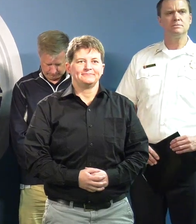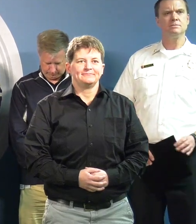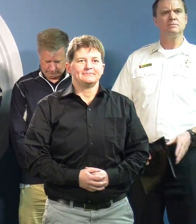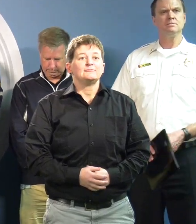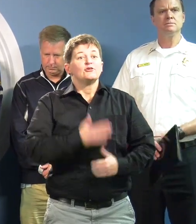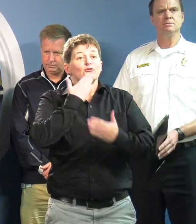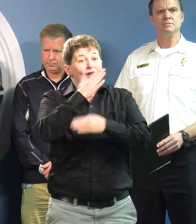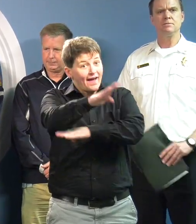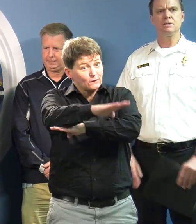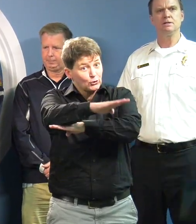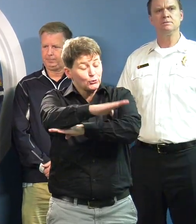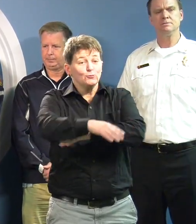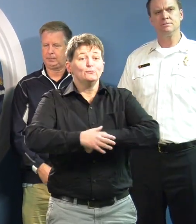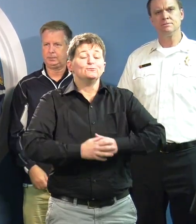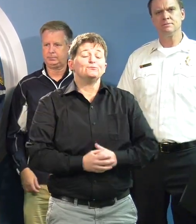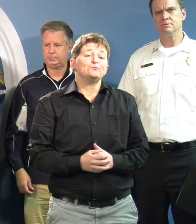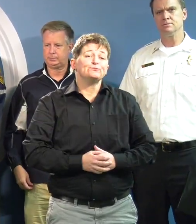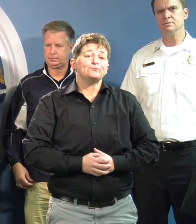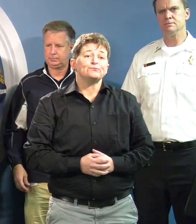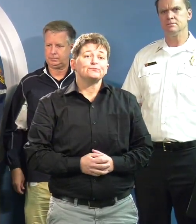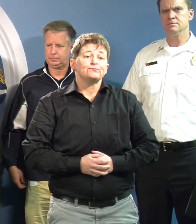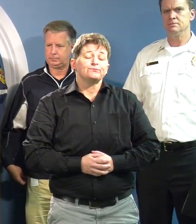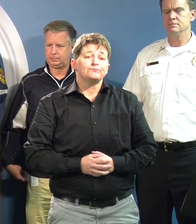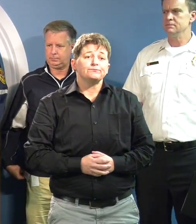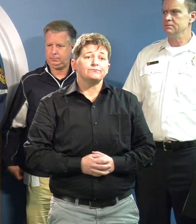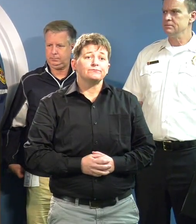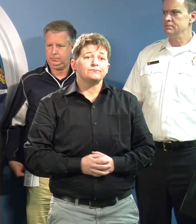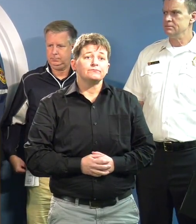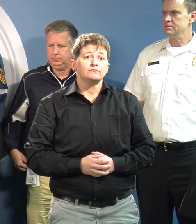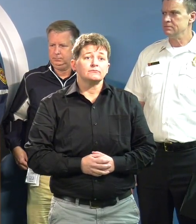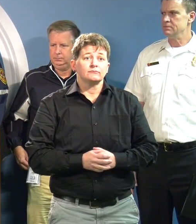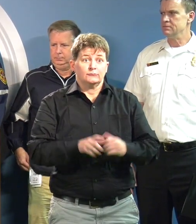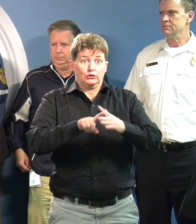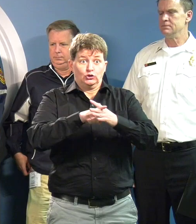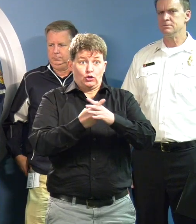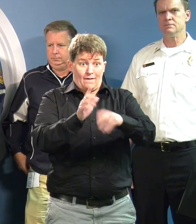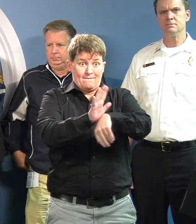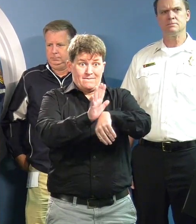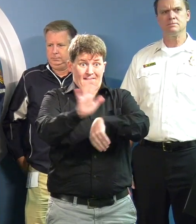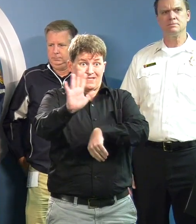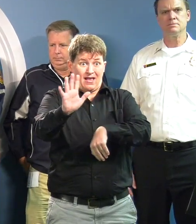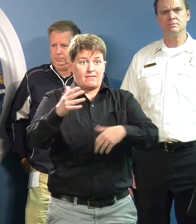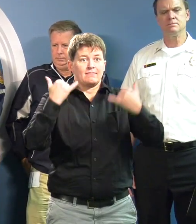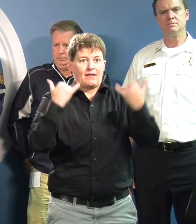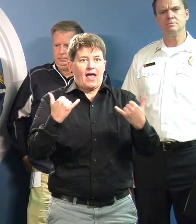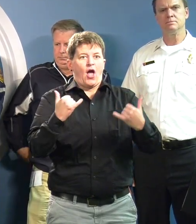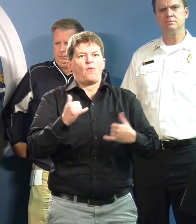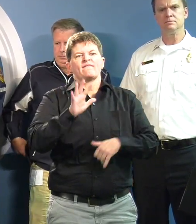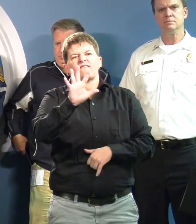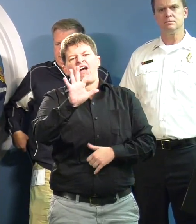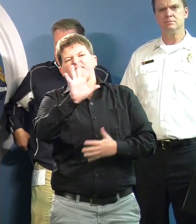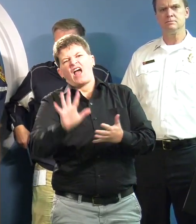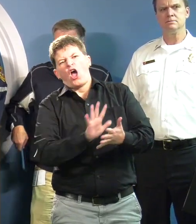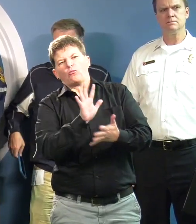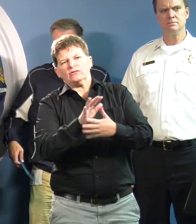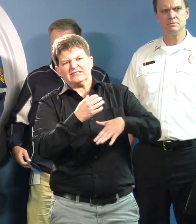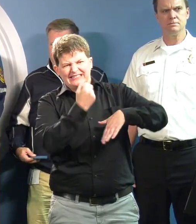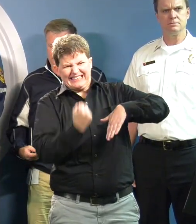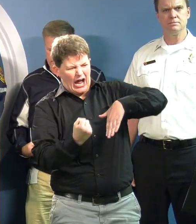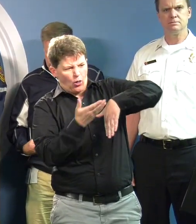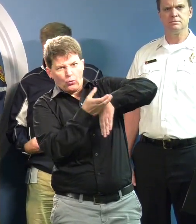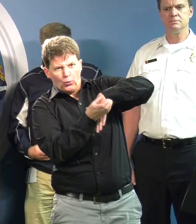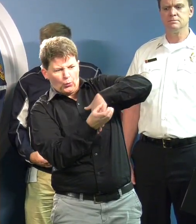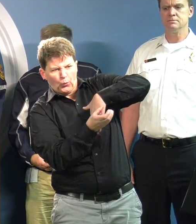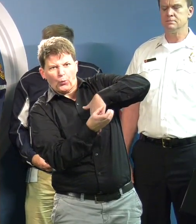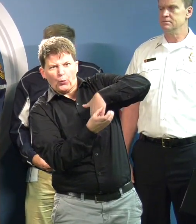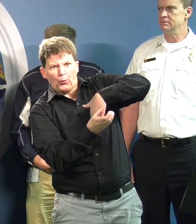Good afternoon. As of 5 p.m., Ian is still about 5 hours southeast of Duval County and is